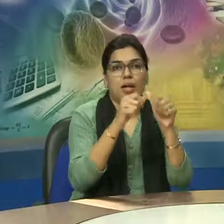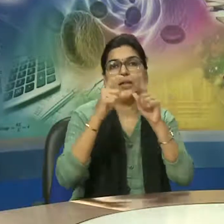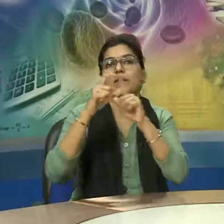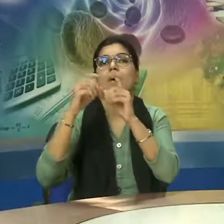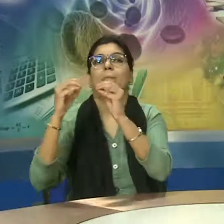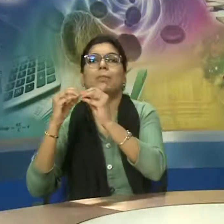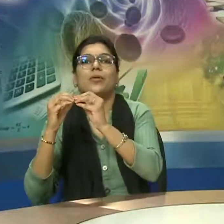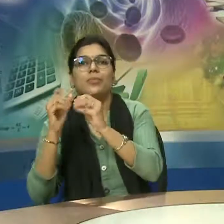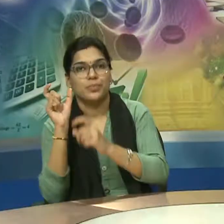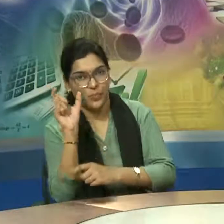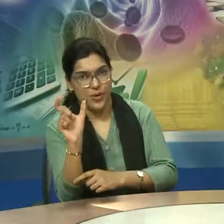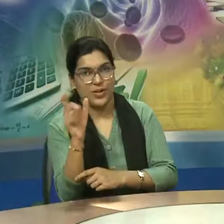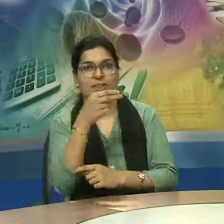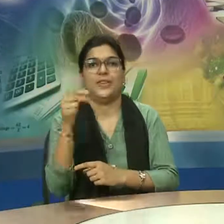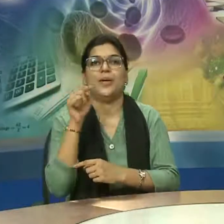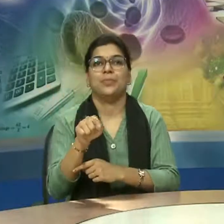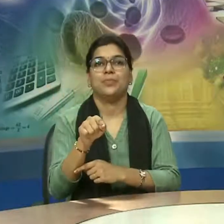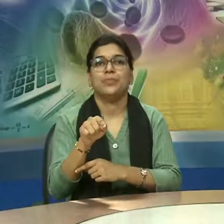even today.